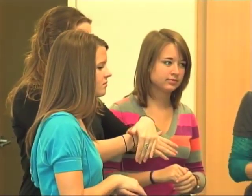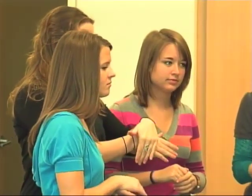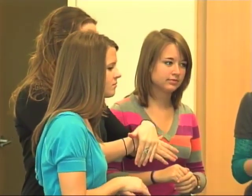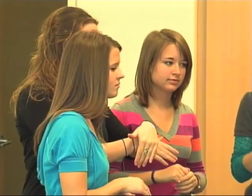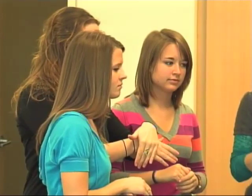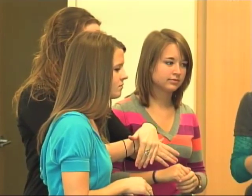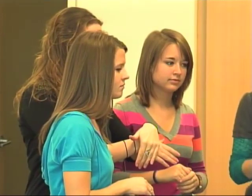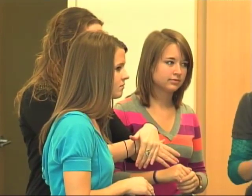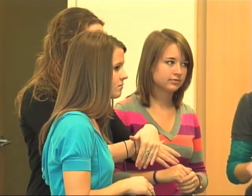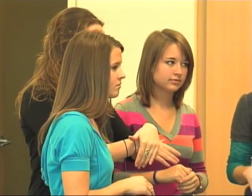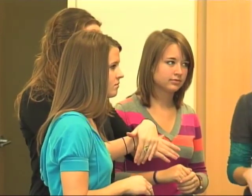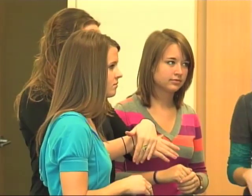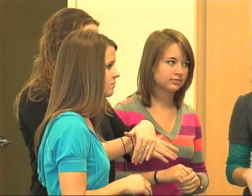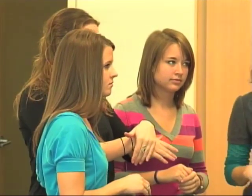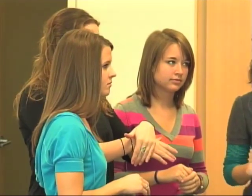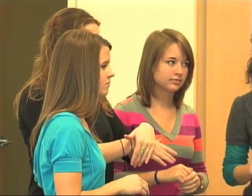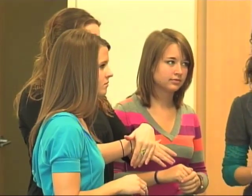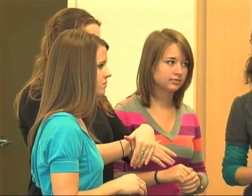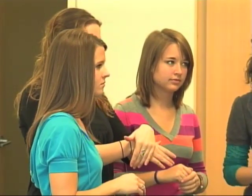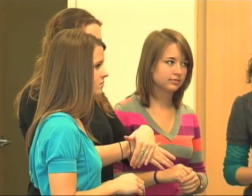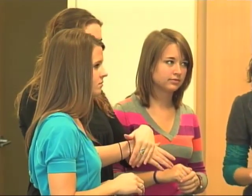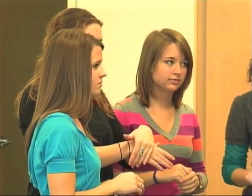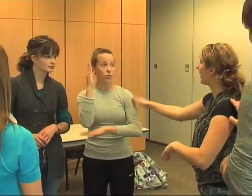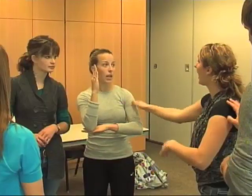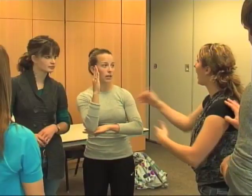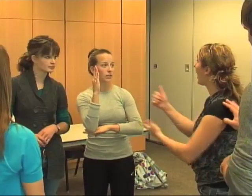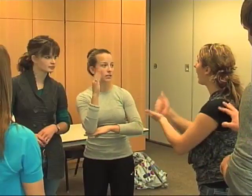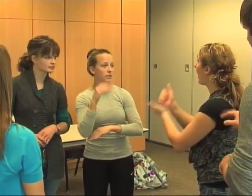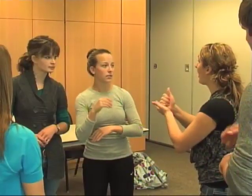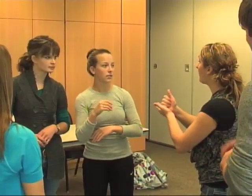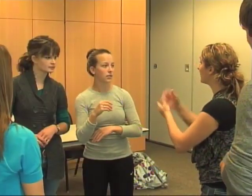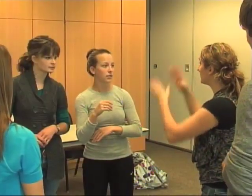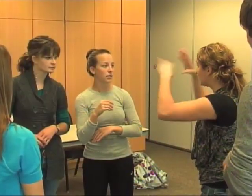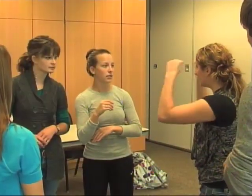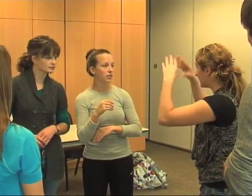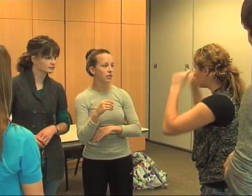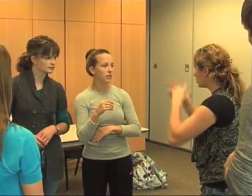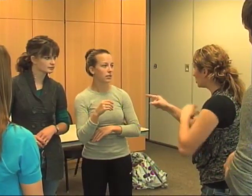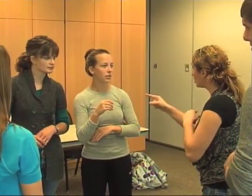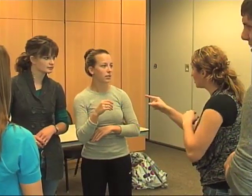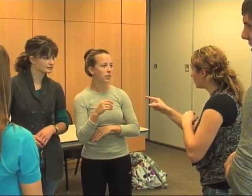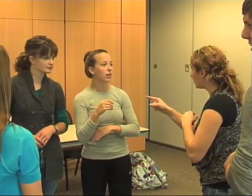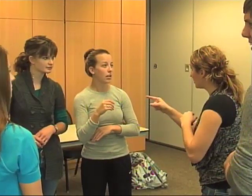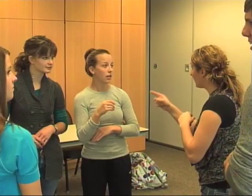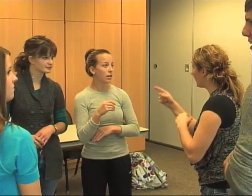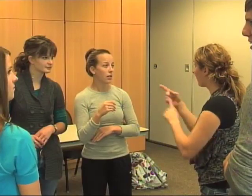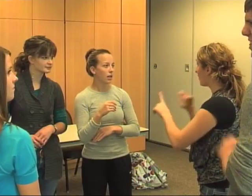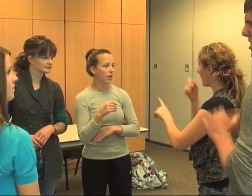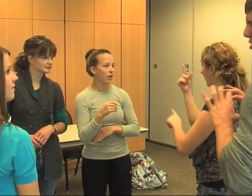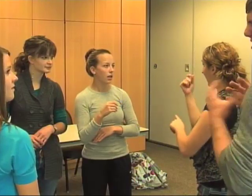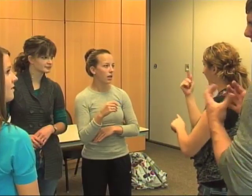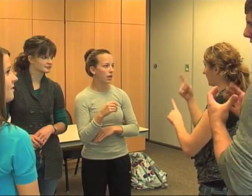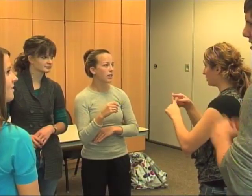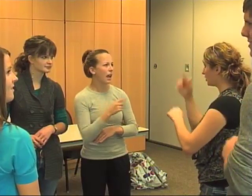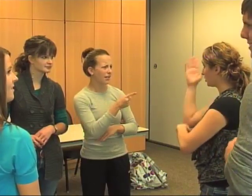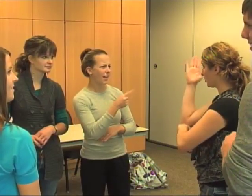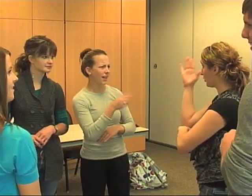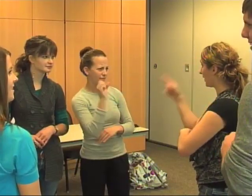the deaf culture has that. They are truly a linguistic cultural minority. Learning ASL gives us an exposure